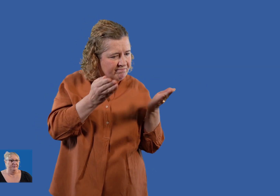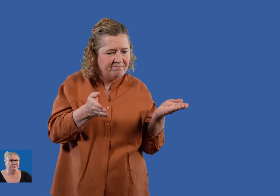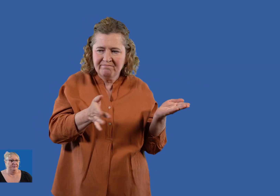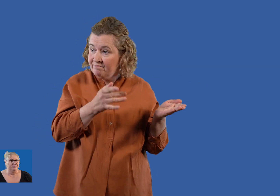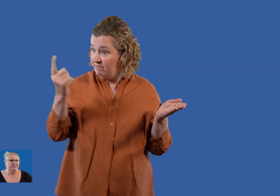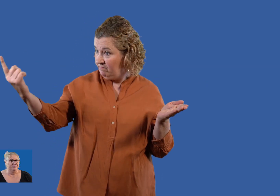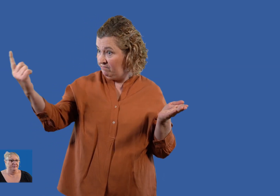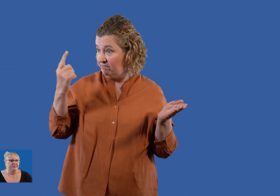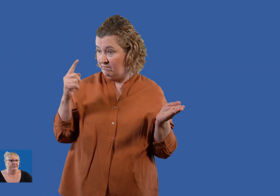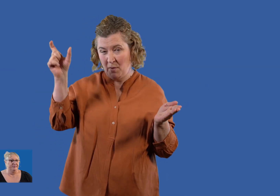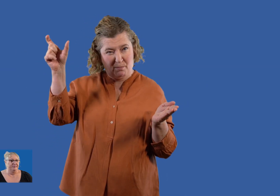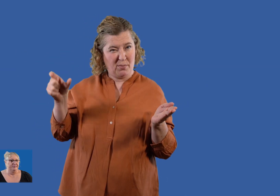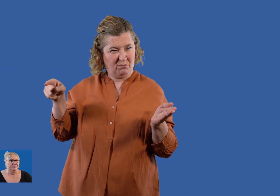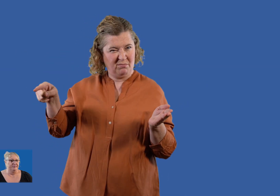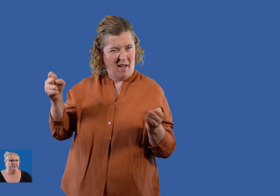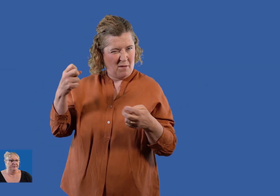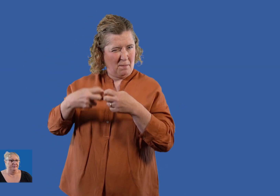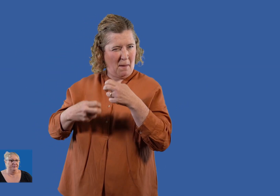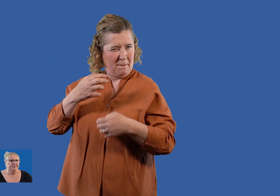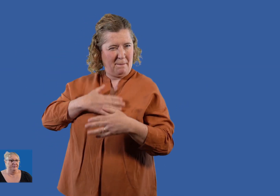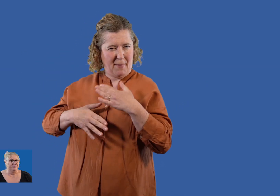practitioners, and that's to help diagnose a person.